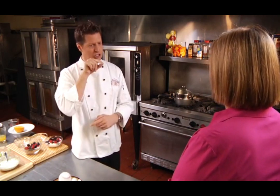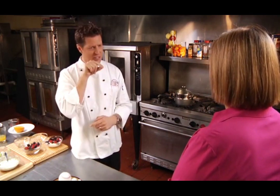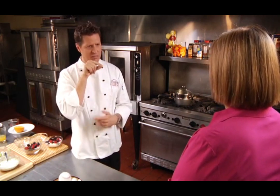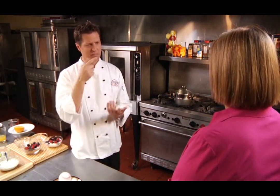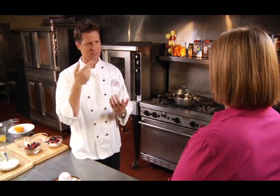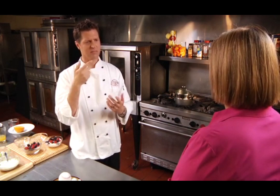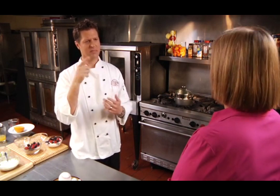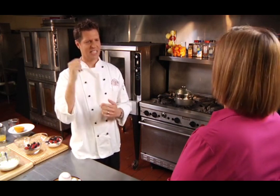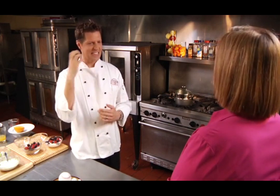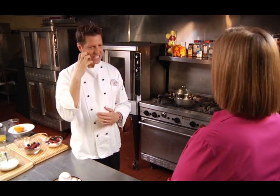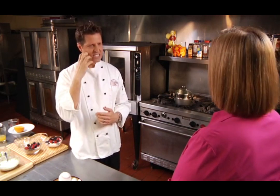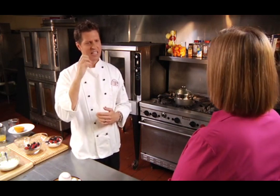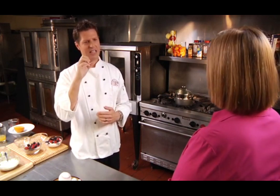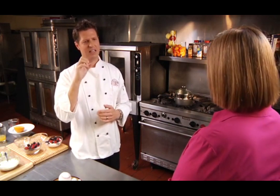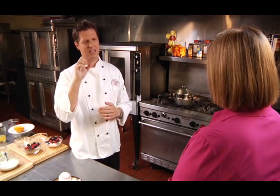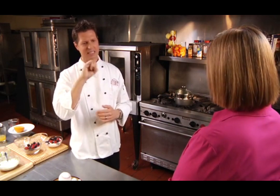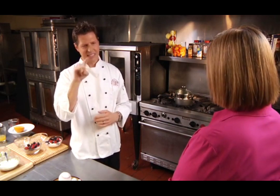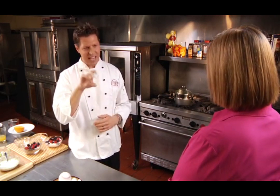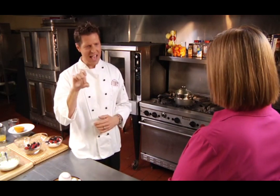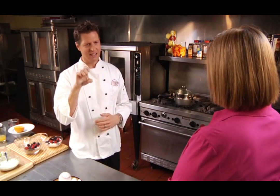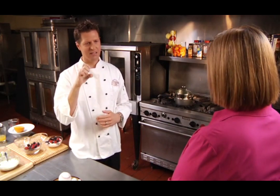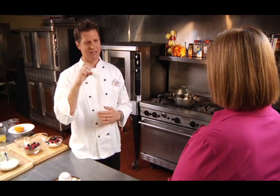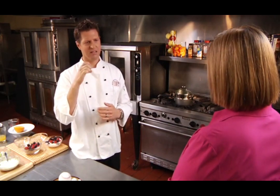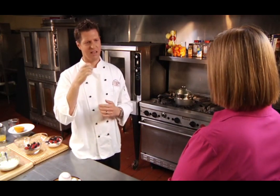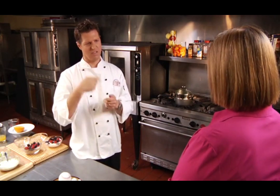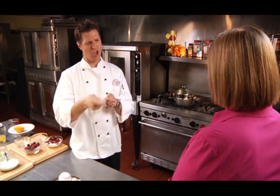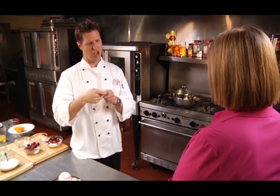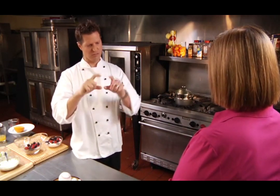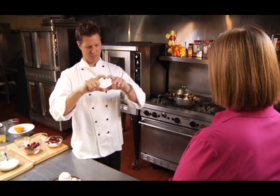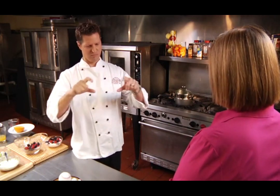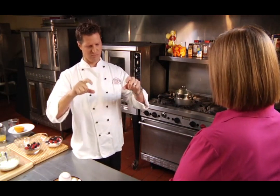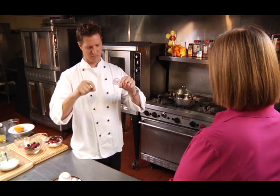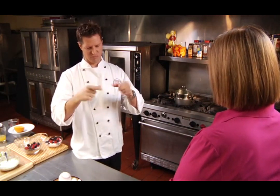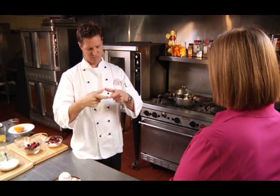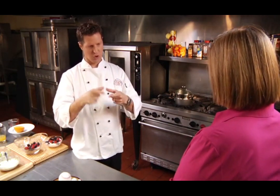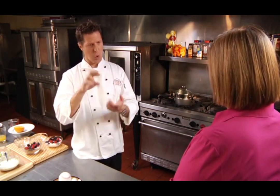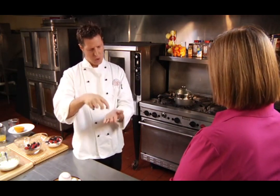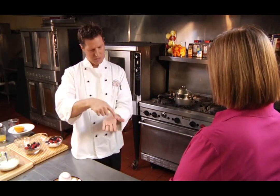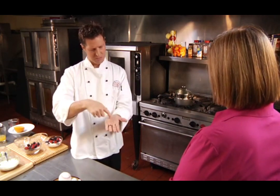3 equals the thickness and size of a deck of cards or the palm of your hand.